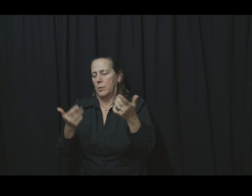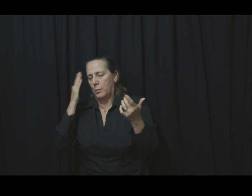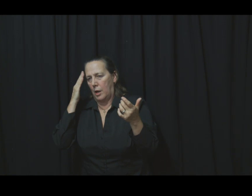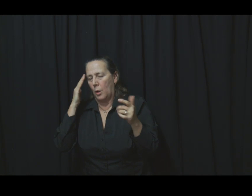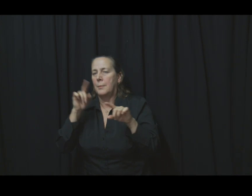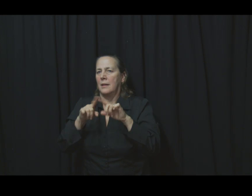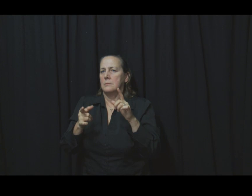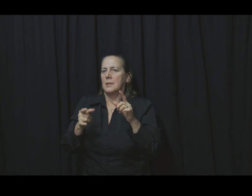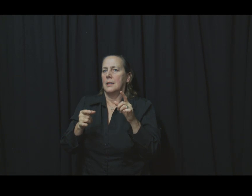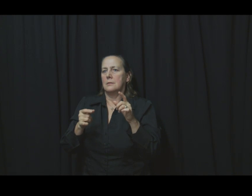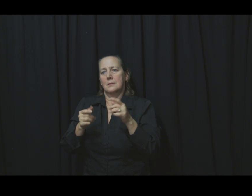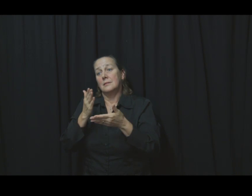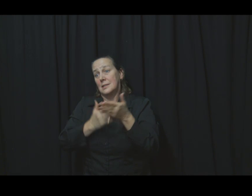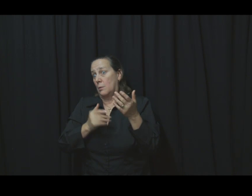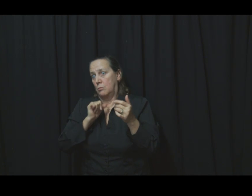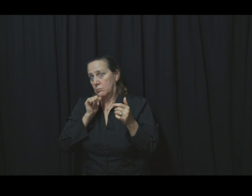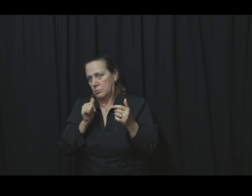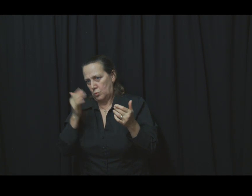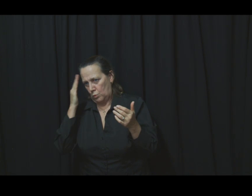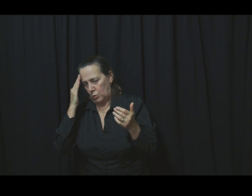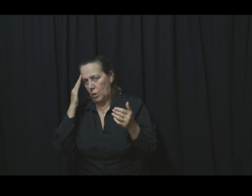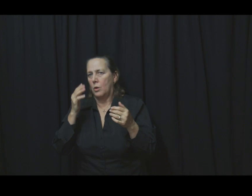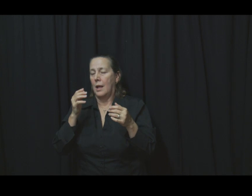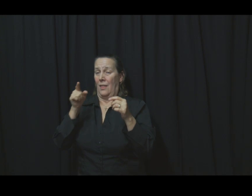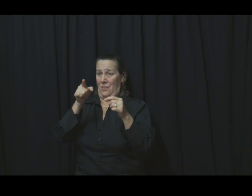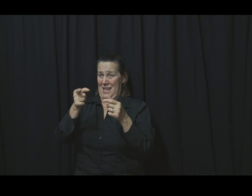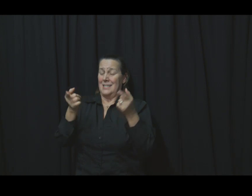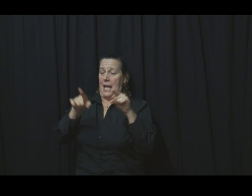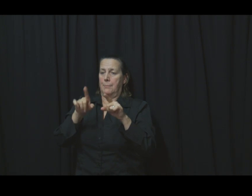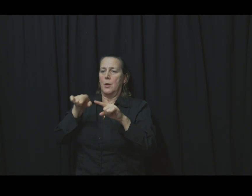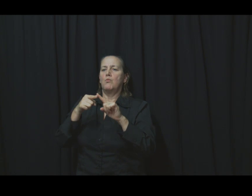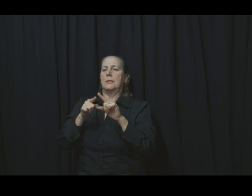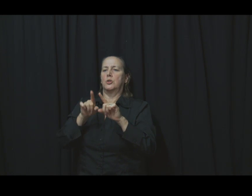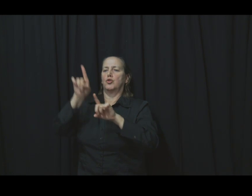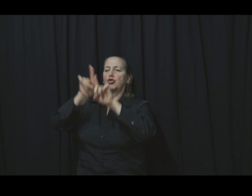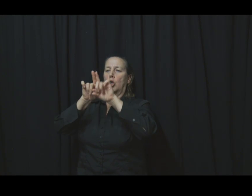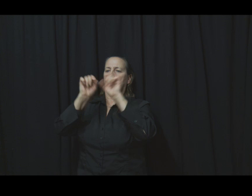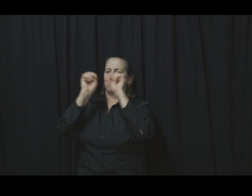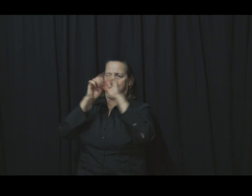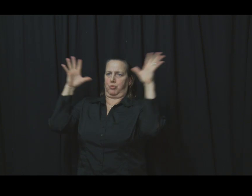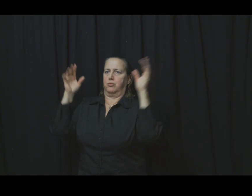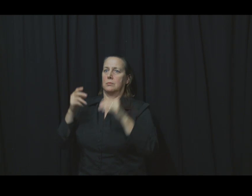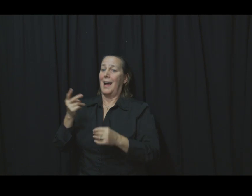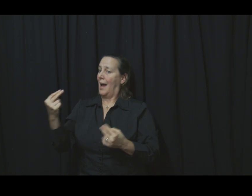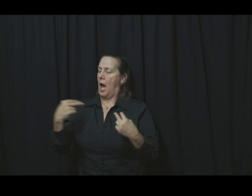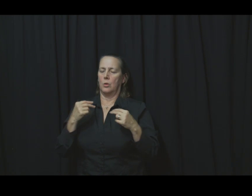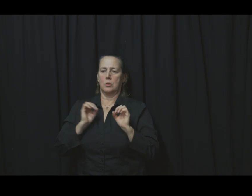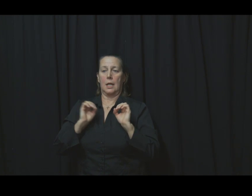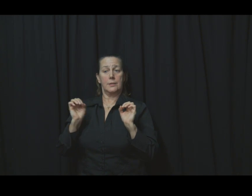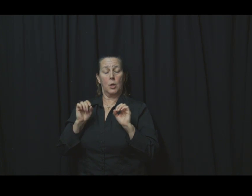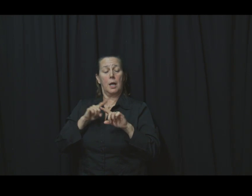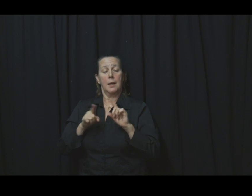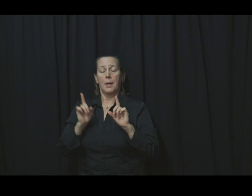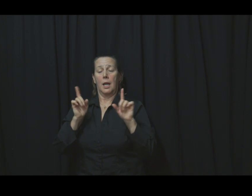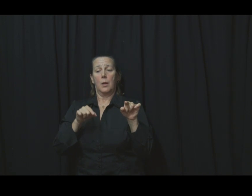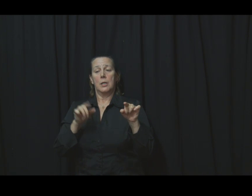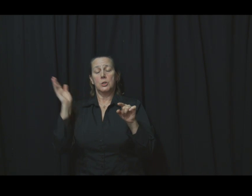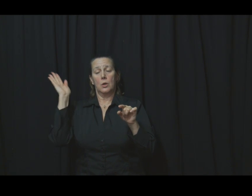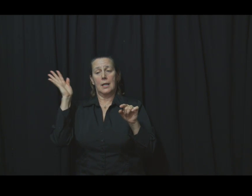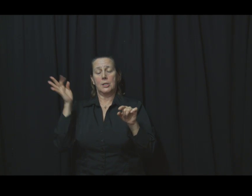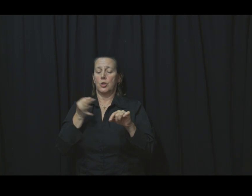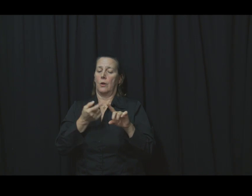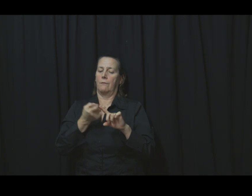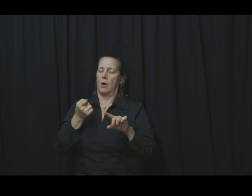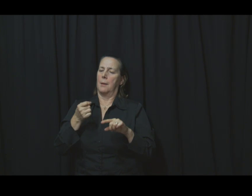were created when stars explode. And I look like nobody, but I attended a lecture by Hans Bethe, who won a